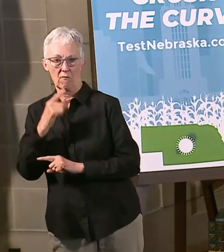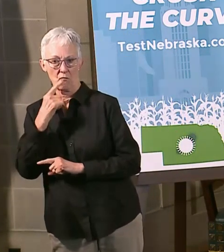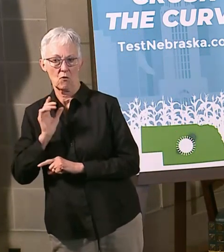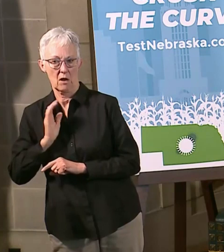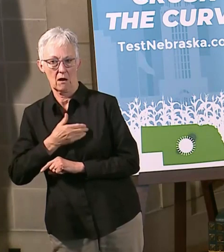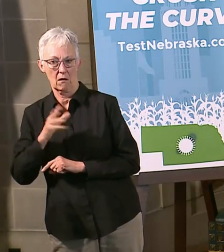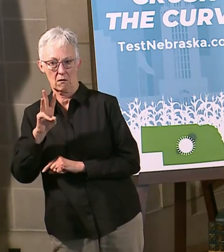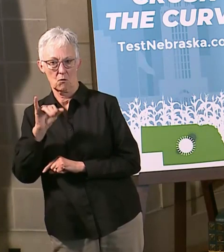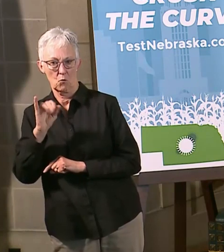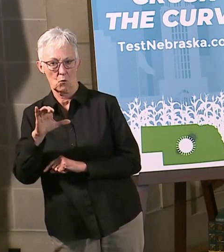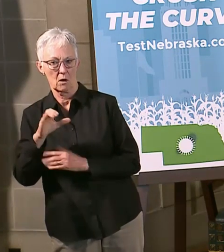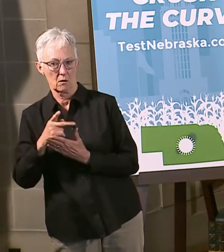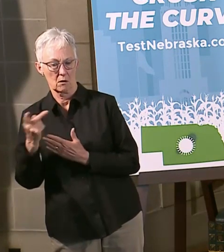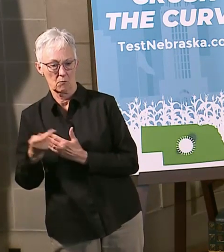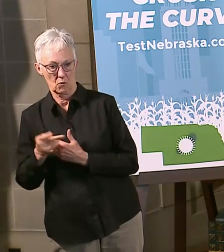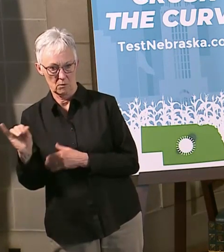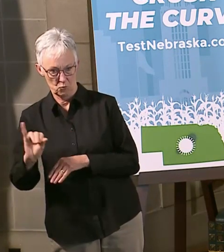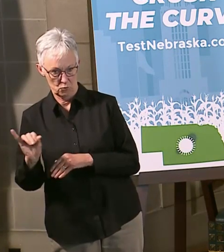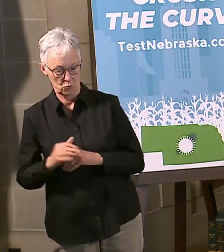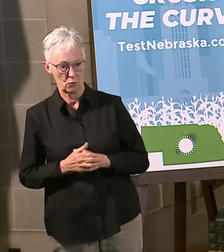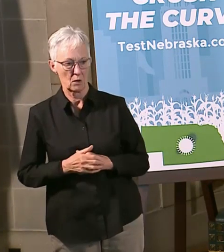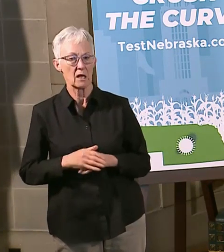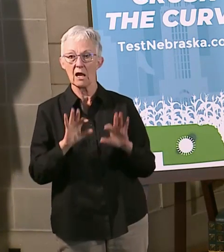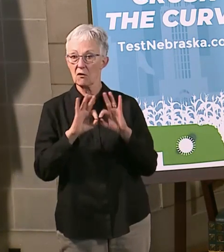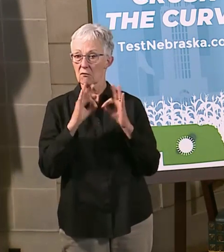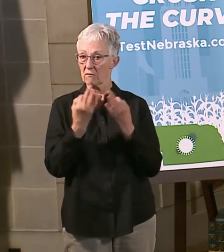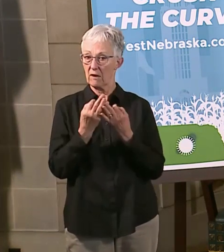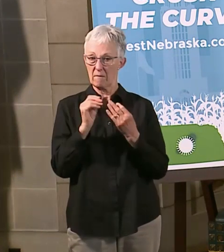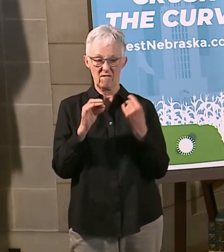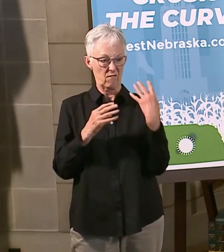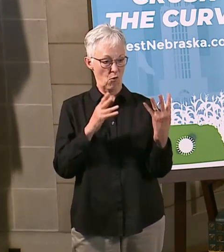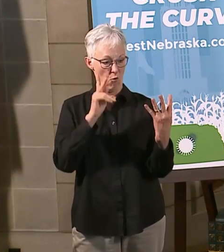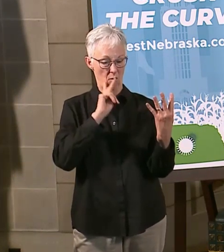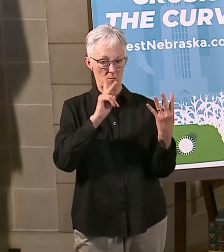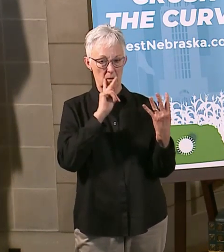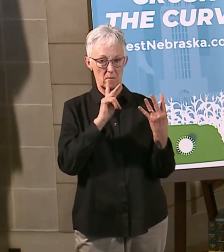it. For example, a family of four with a gross income of